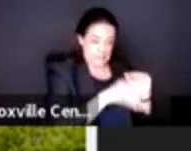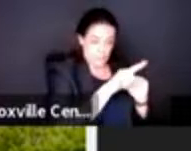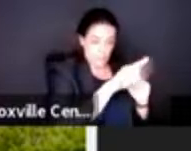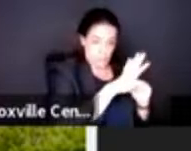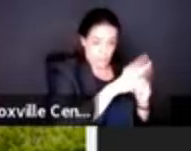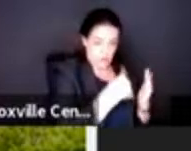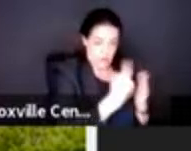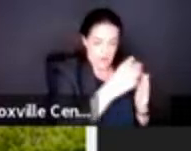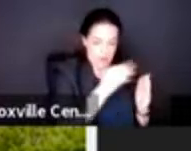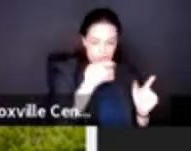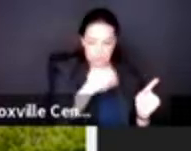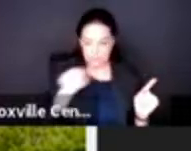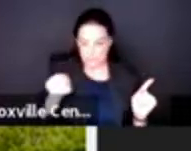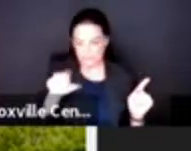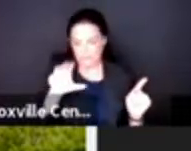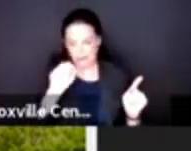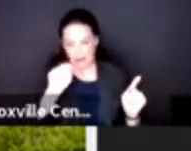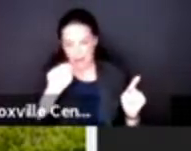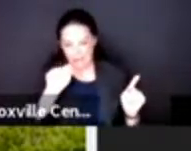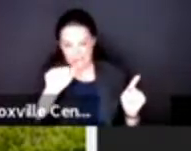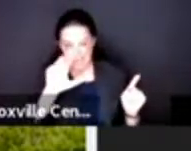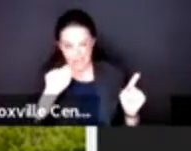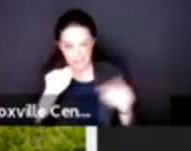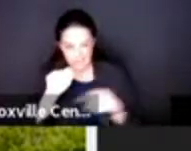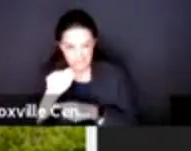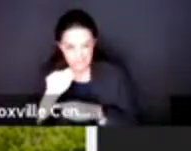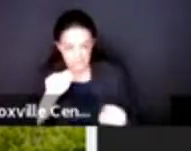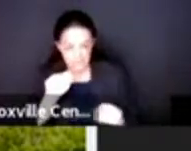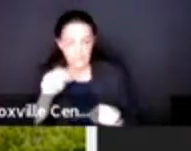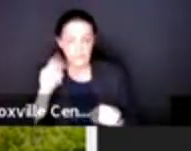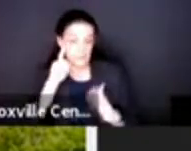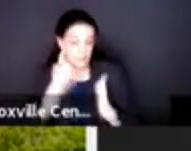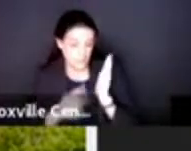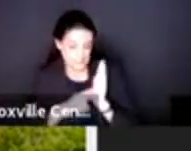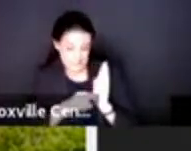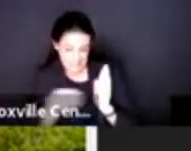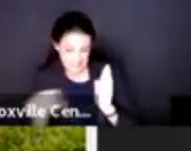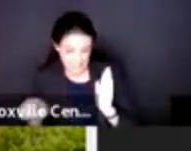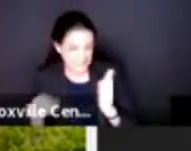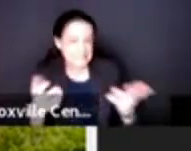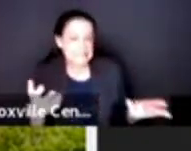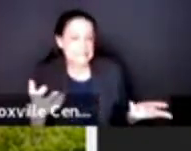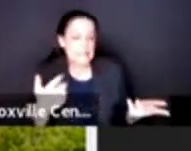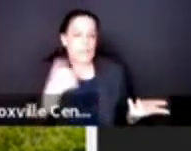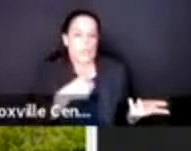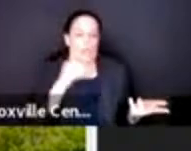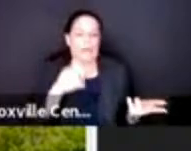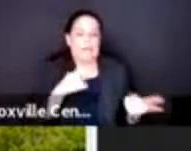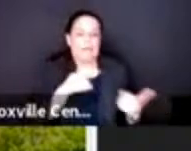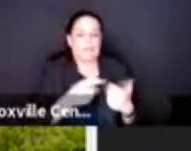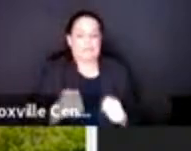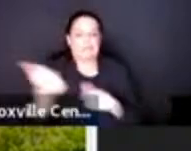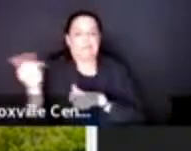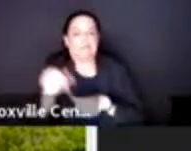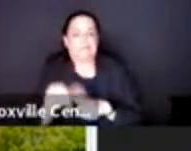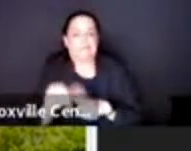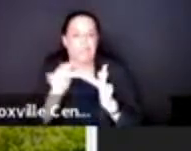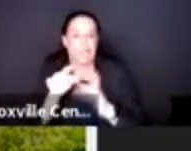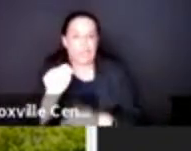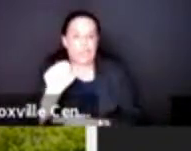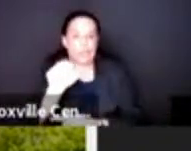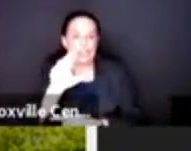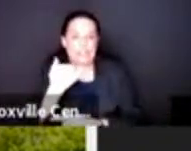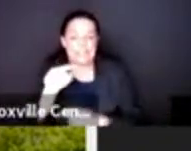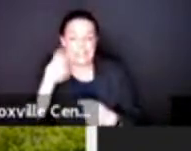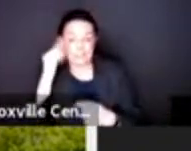and acknowledging the continued need to prioritize our case investigations and eliminate our contact tracing in order to support